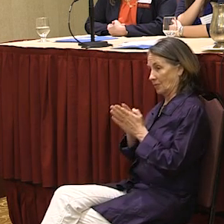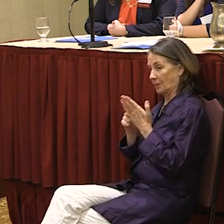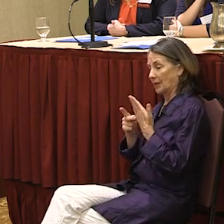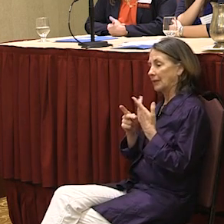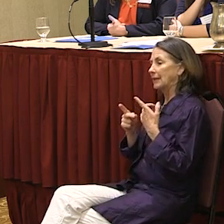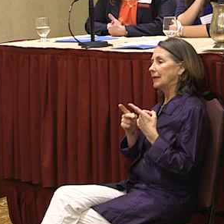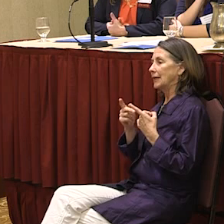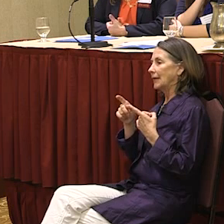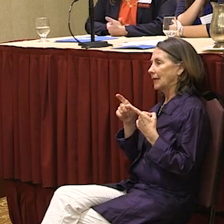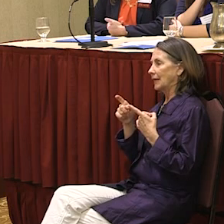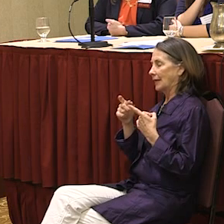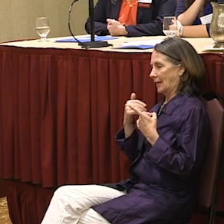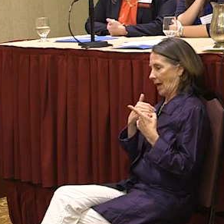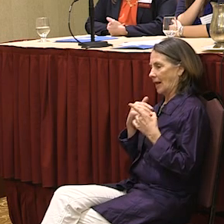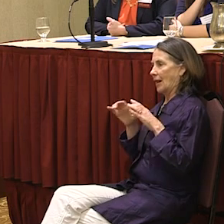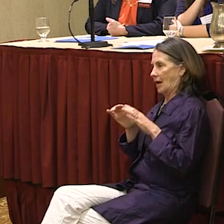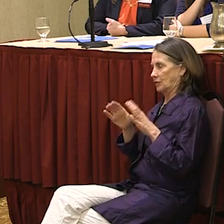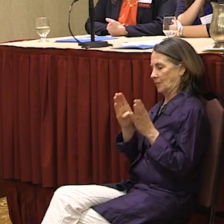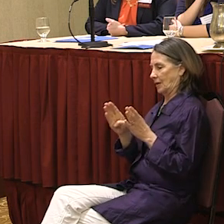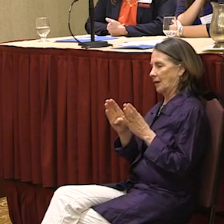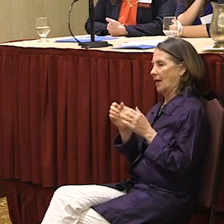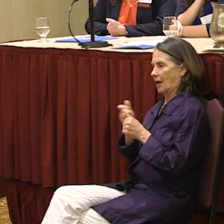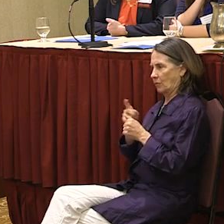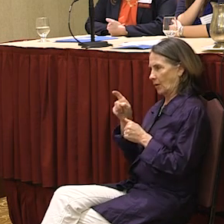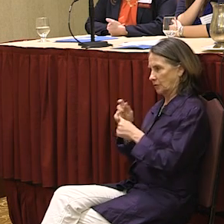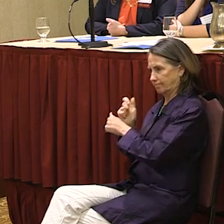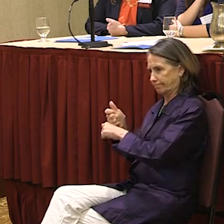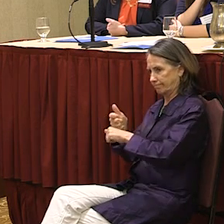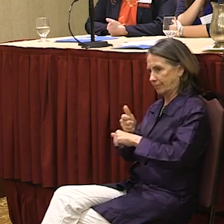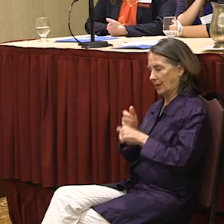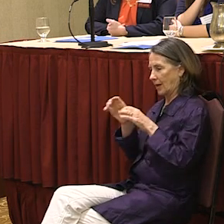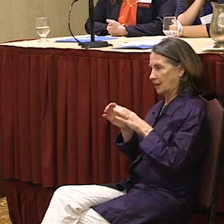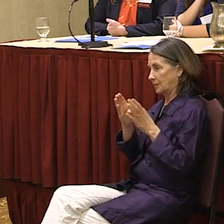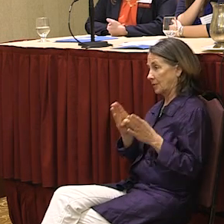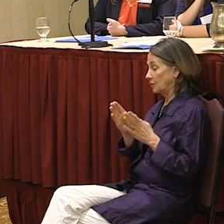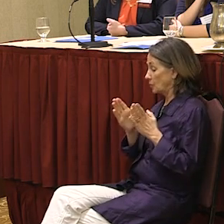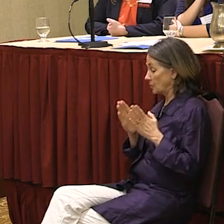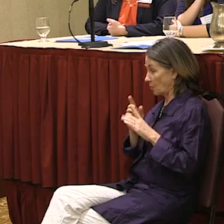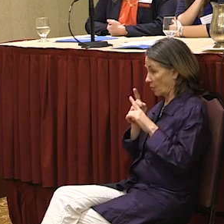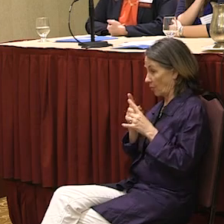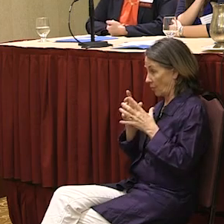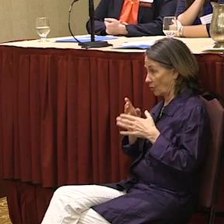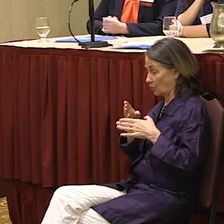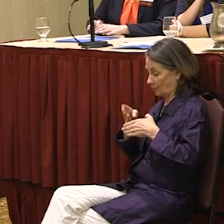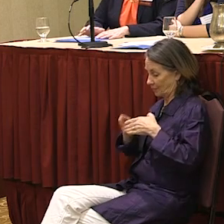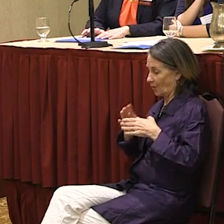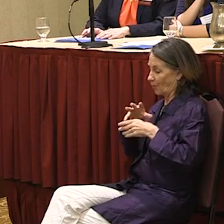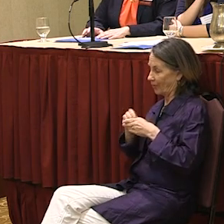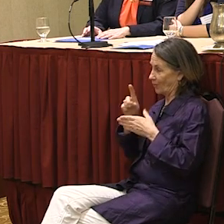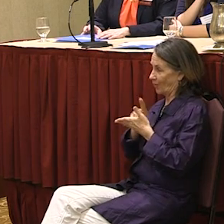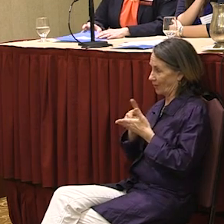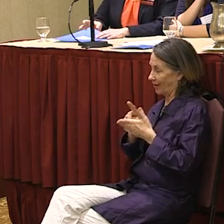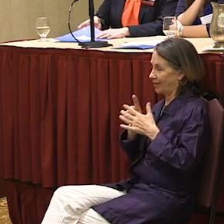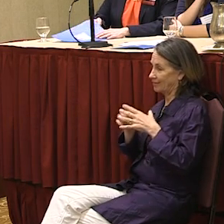setting an action plan one week. And everyone basically sets an action plan, so a small goal that they want to complete within the week until the group meets